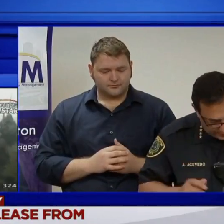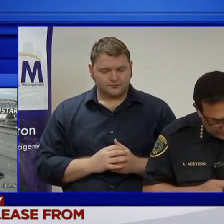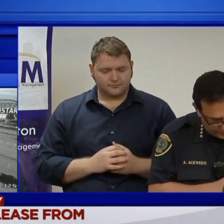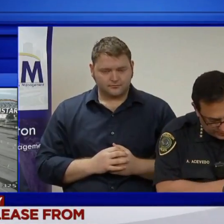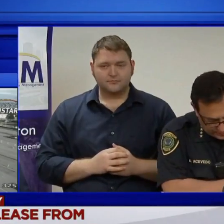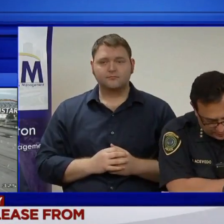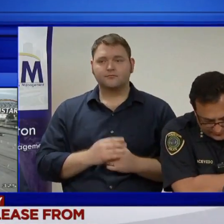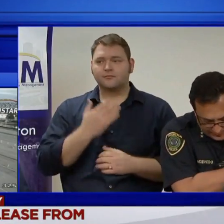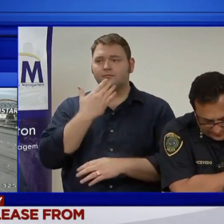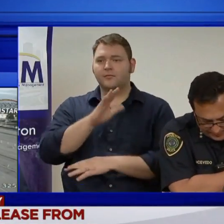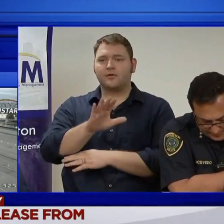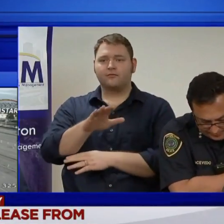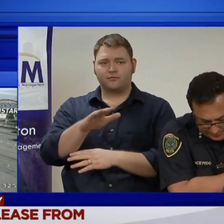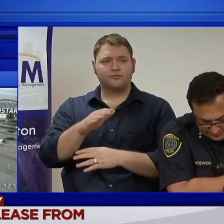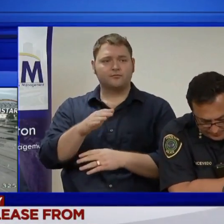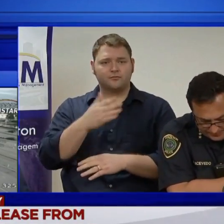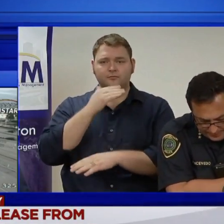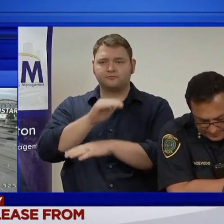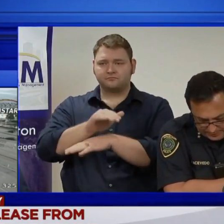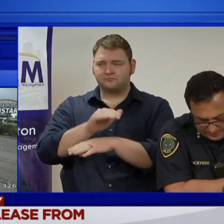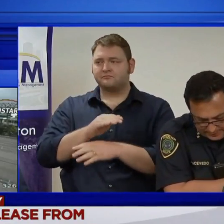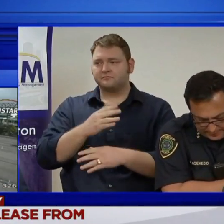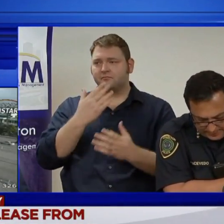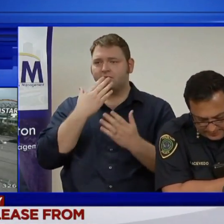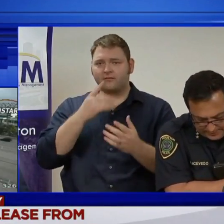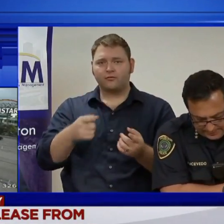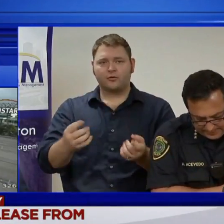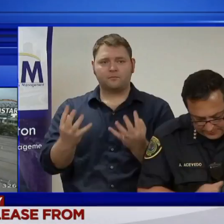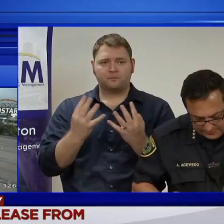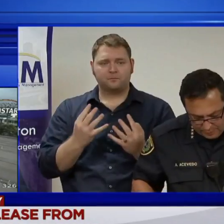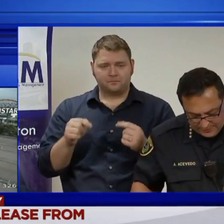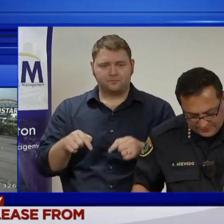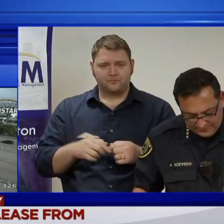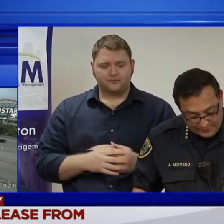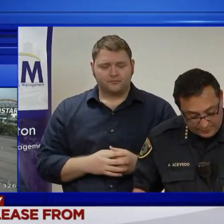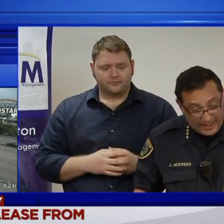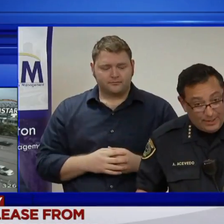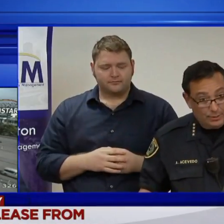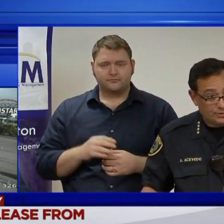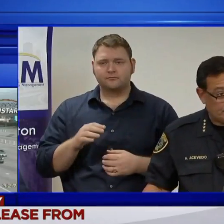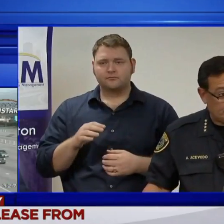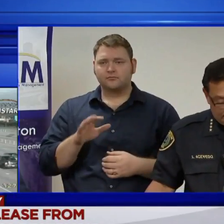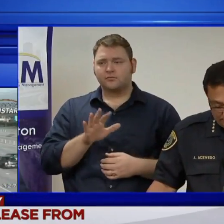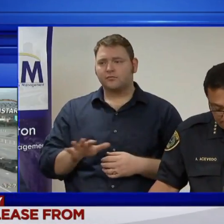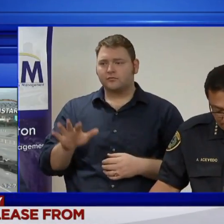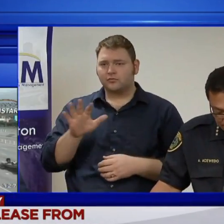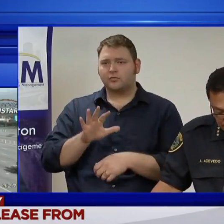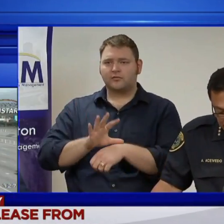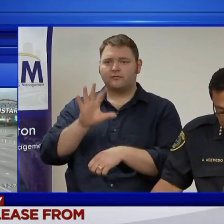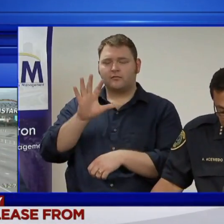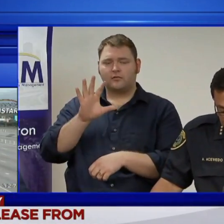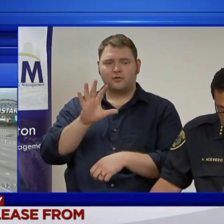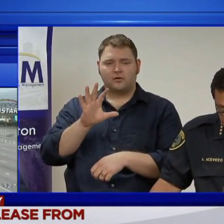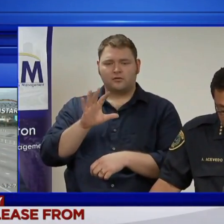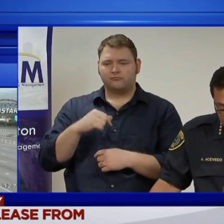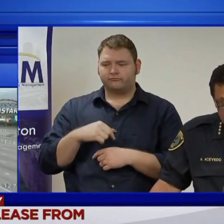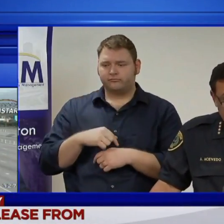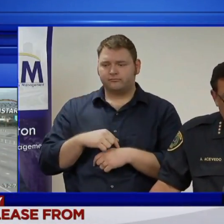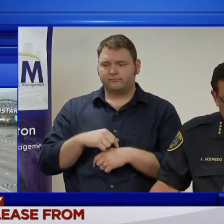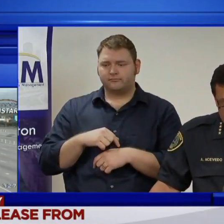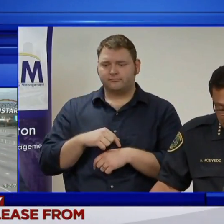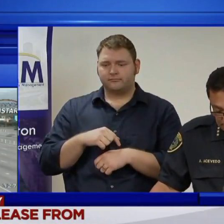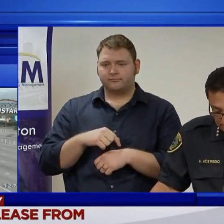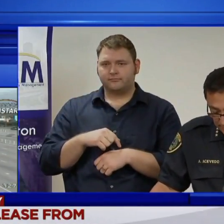Good afternoon. Good evening, everybody. Thanks for being here. As of approximately 1,700 hours since the last time we spoke, the Houston